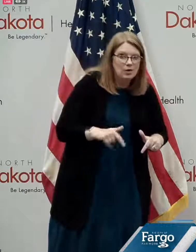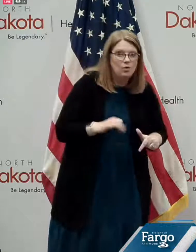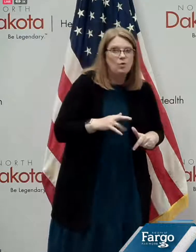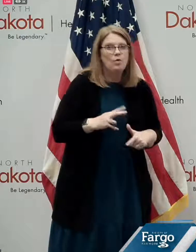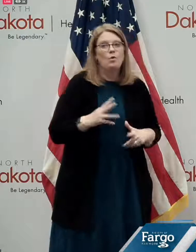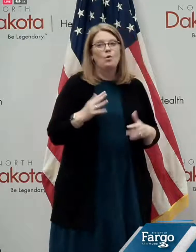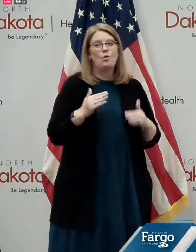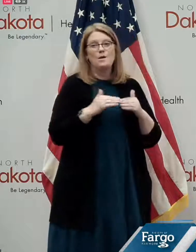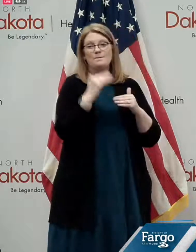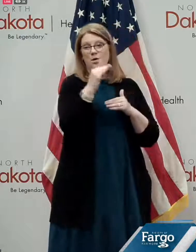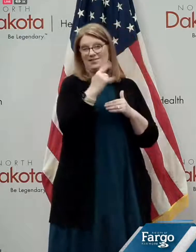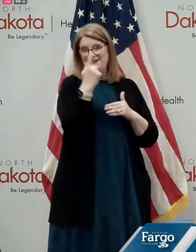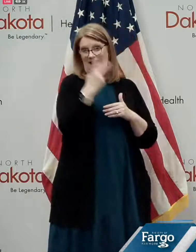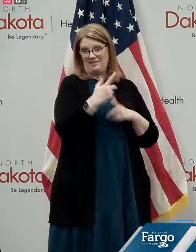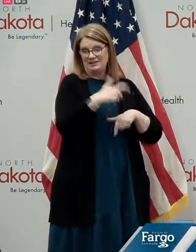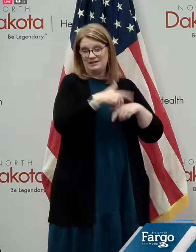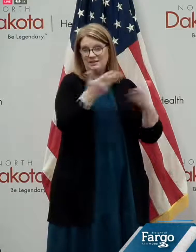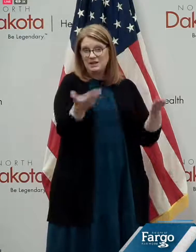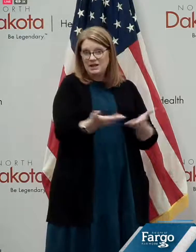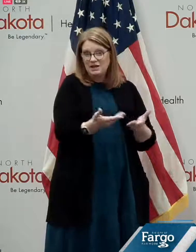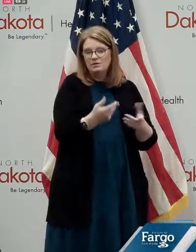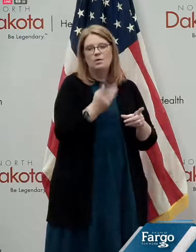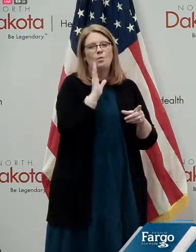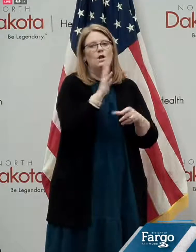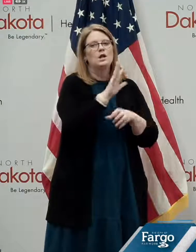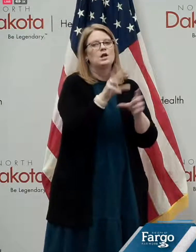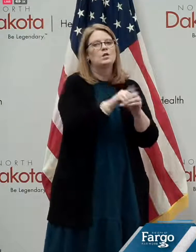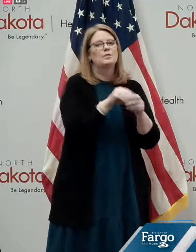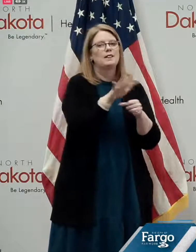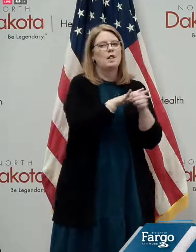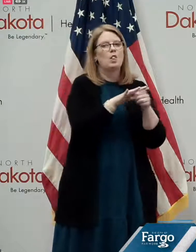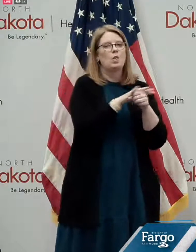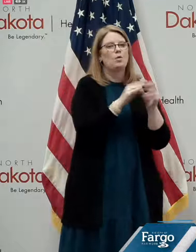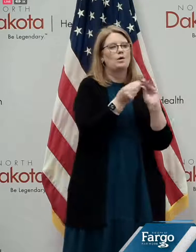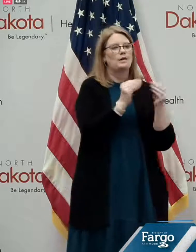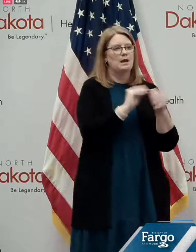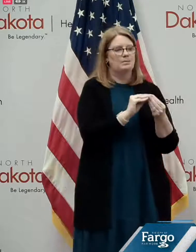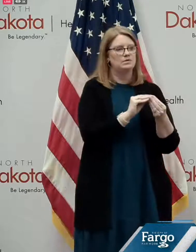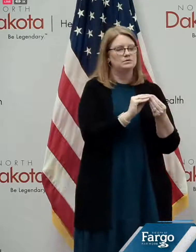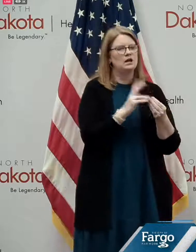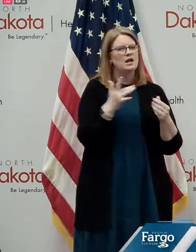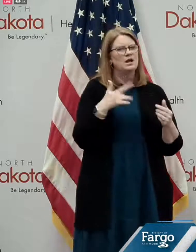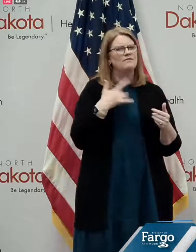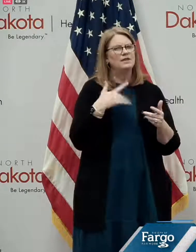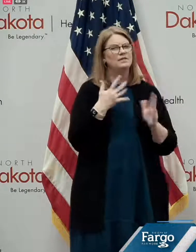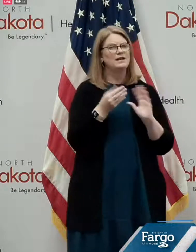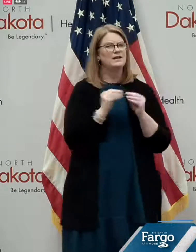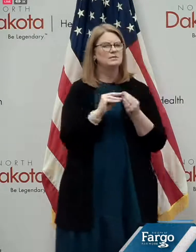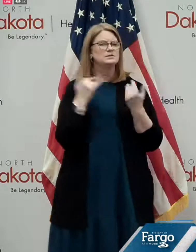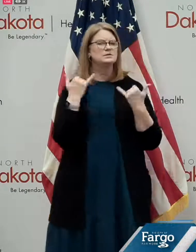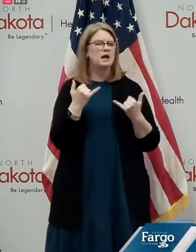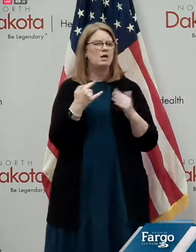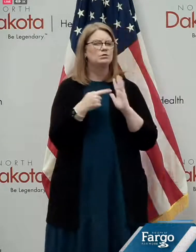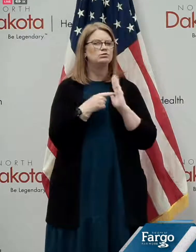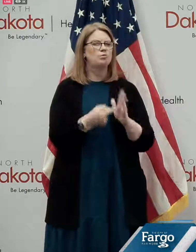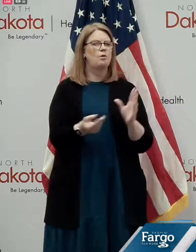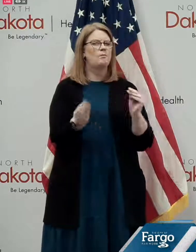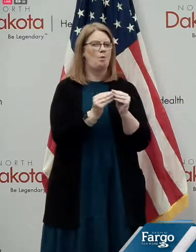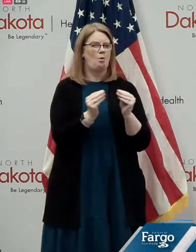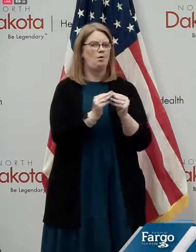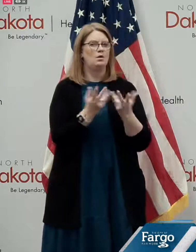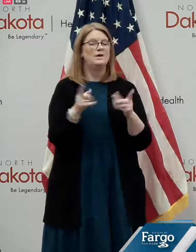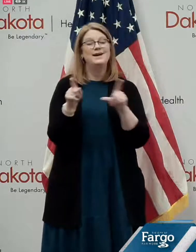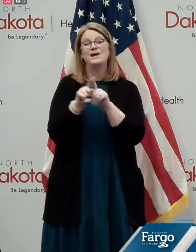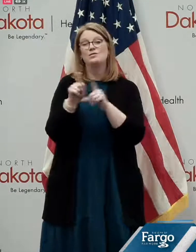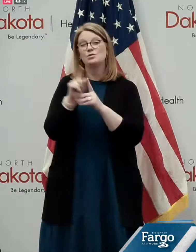more than half their time here, then we include them in the local numbers. So I think the numbers now are more reflective of that, and we're doing the same thing with